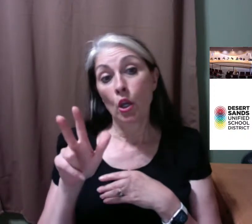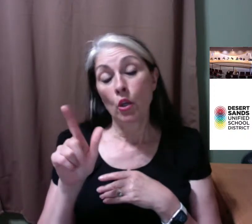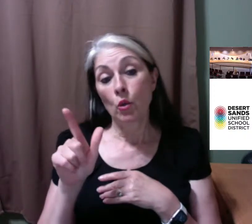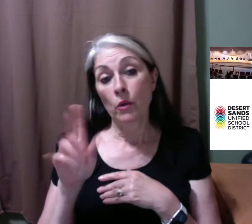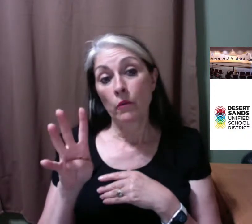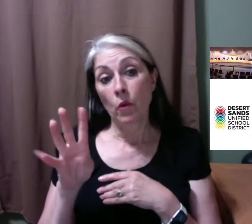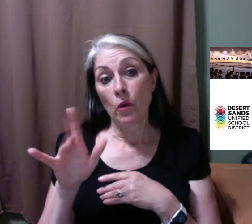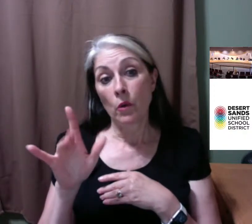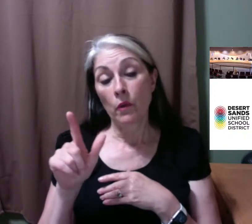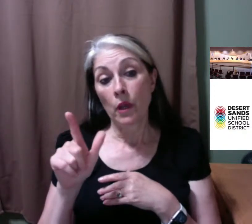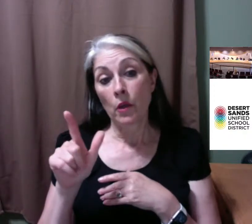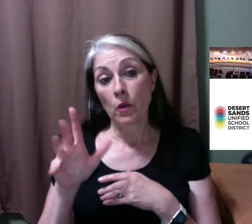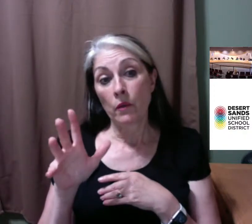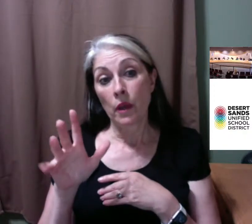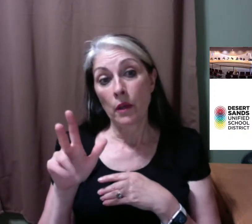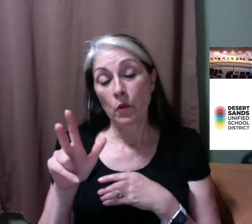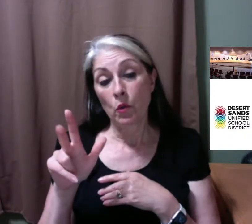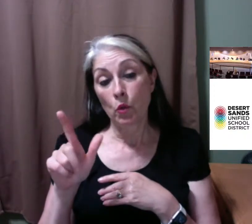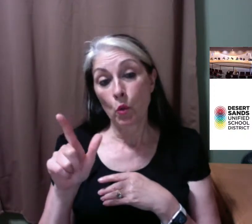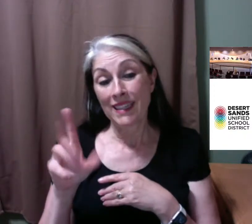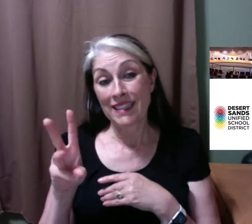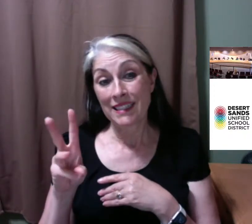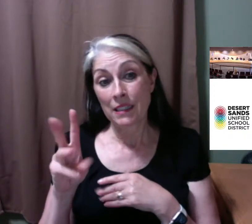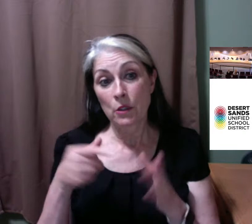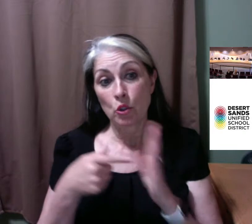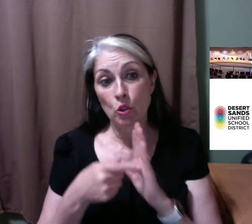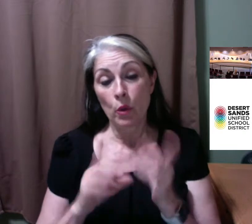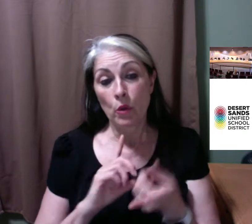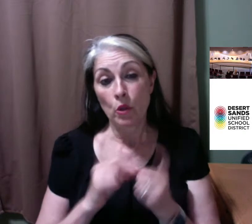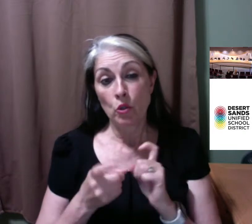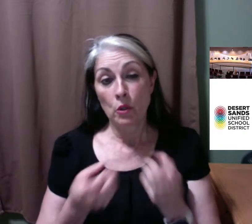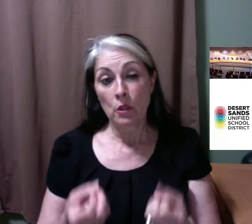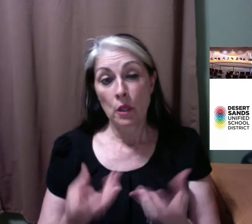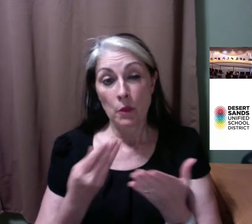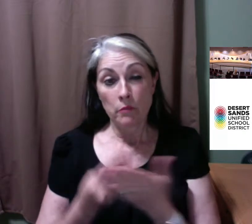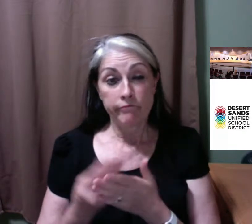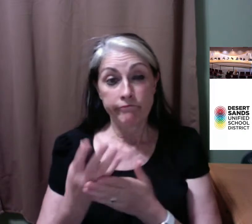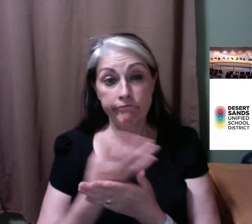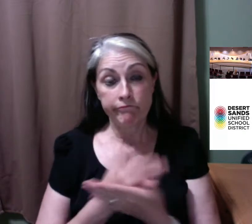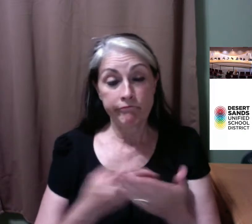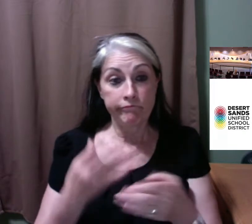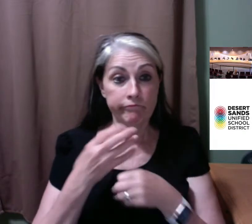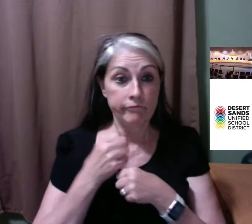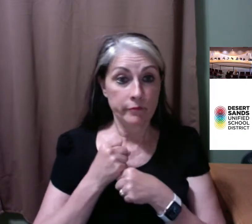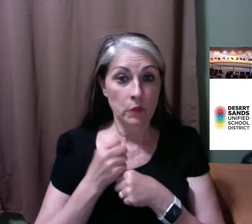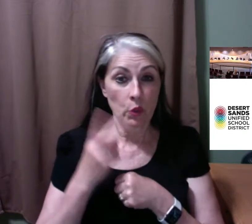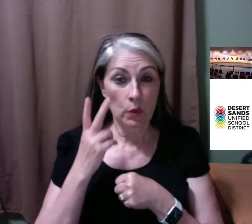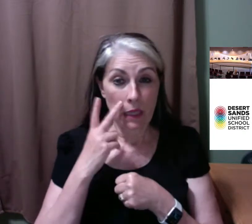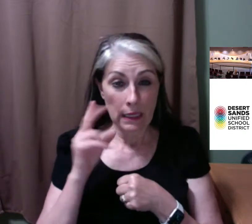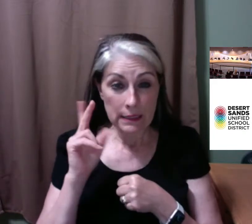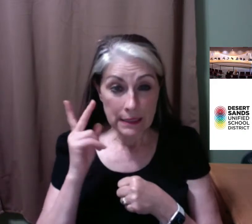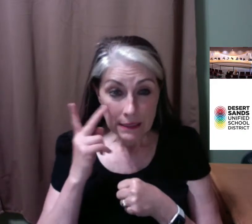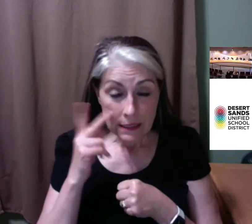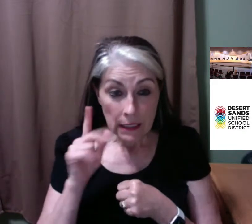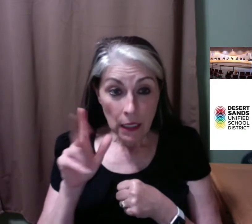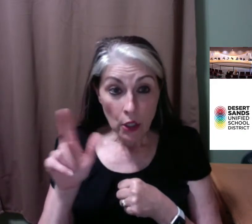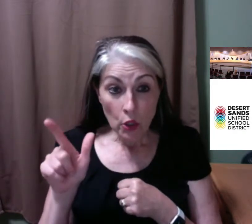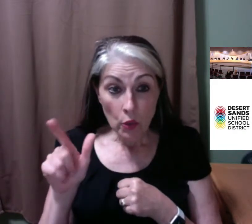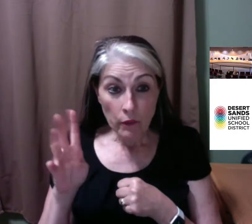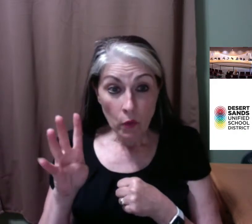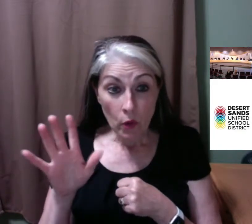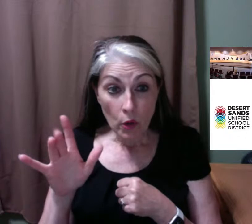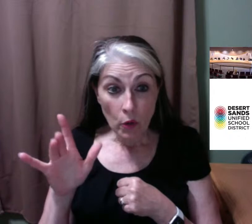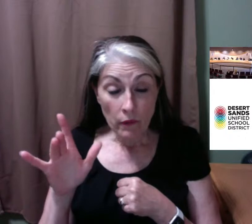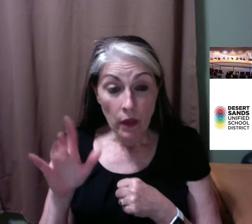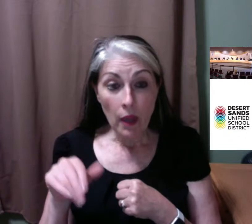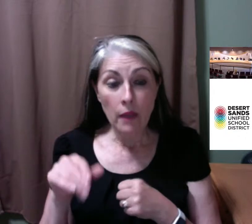and 25-26, this is showing you the change in the amount of revenues that we're receiving. And you could see in 24-25 that